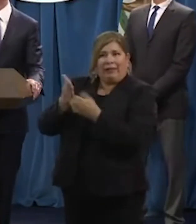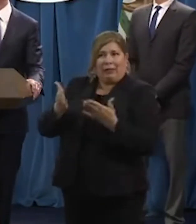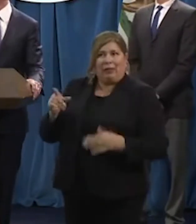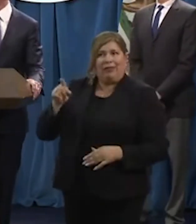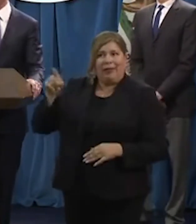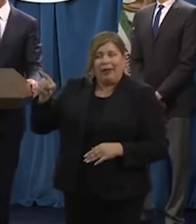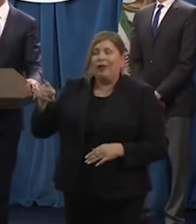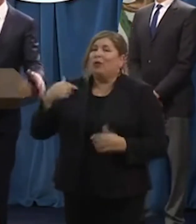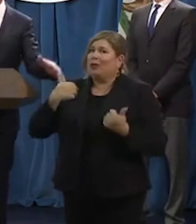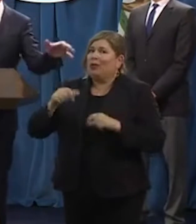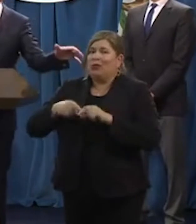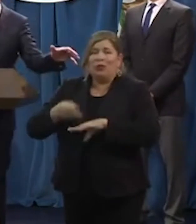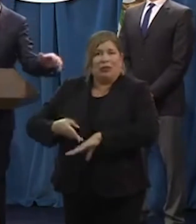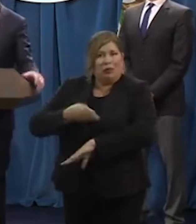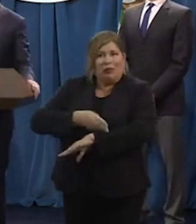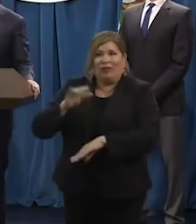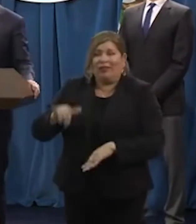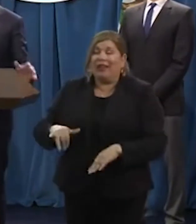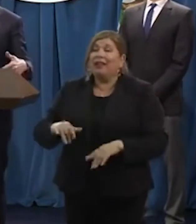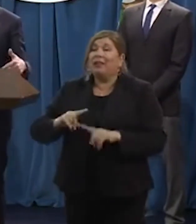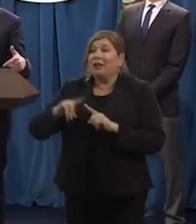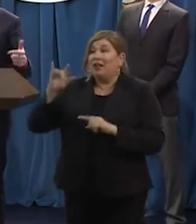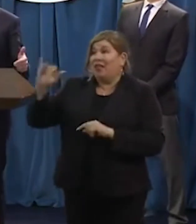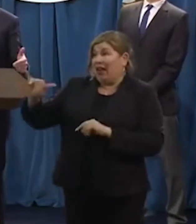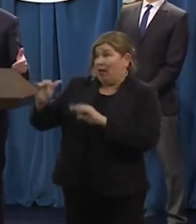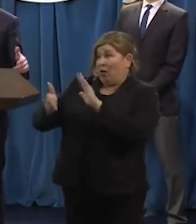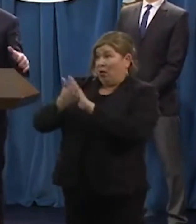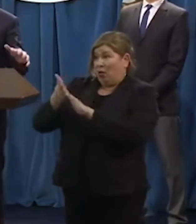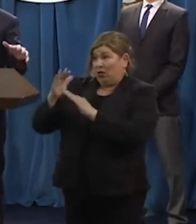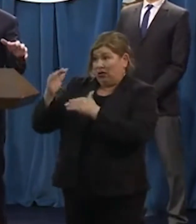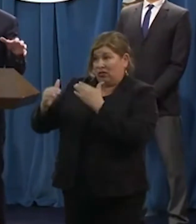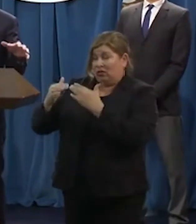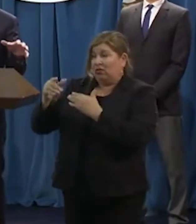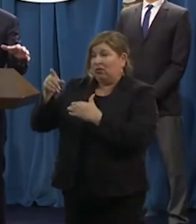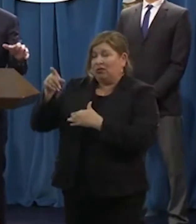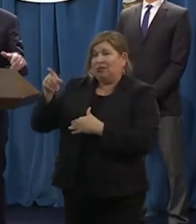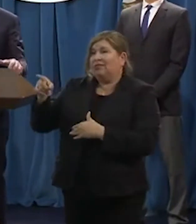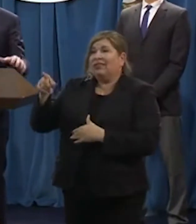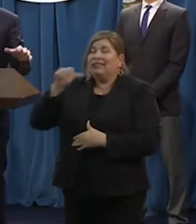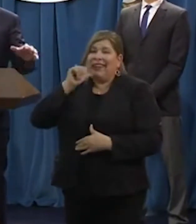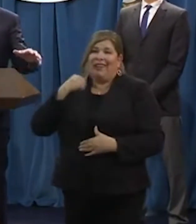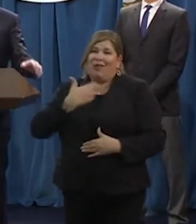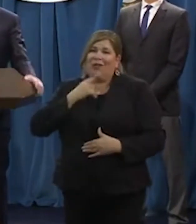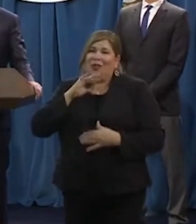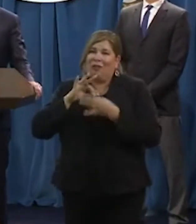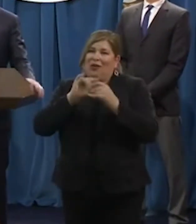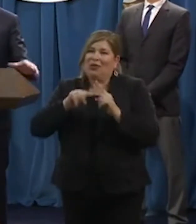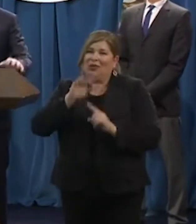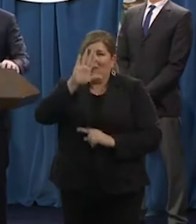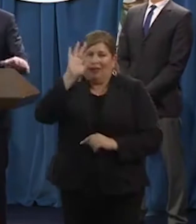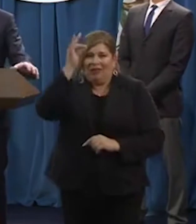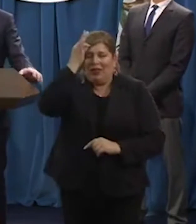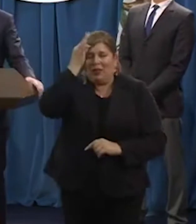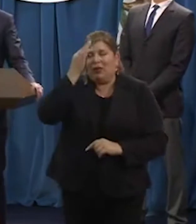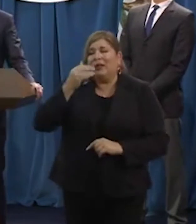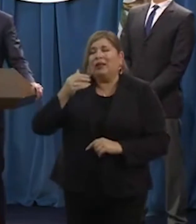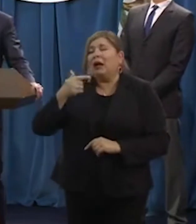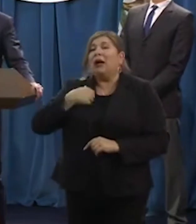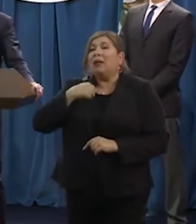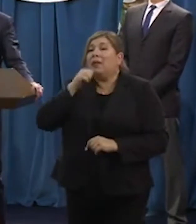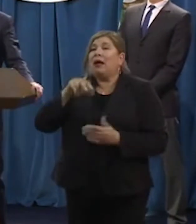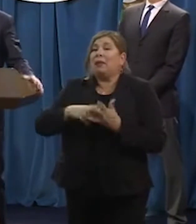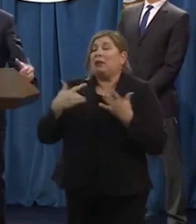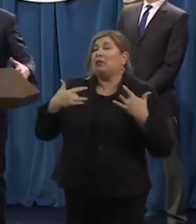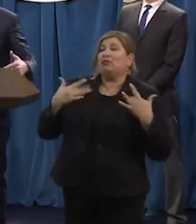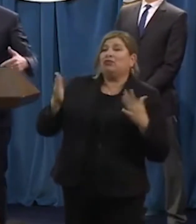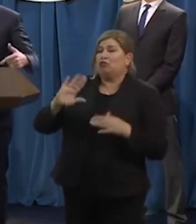those. But as you know, that's a federal operation. That's not an abdication. But we have little jurisdiction on those